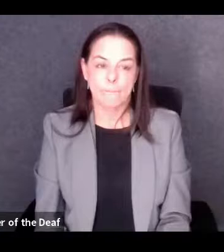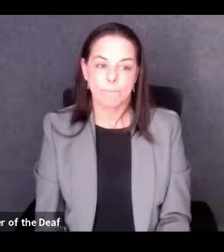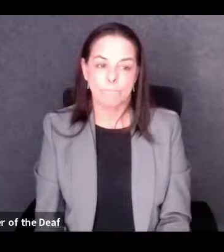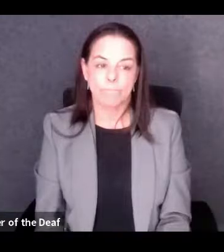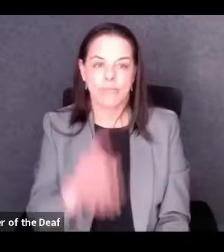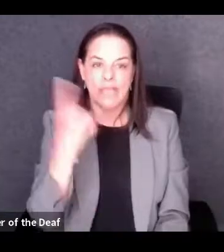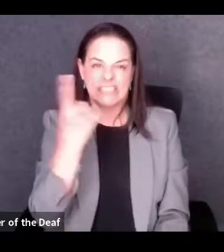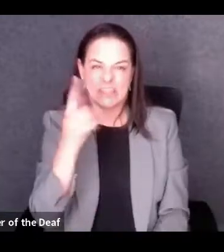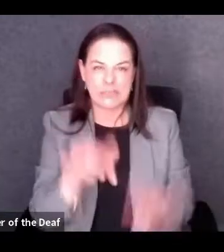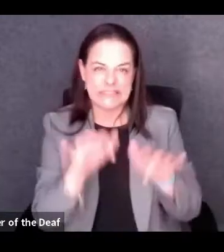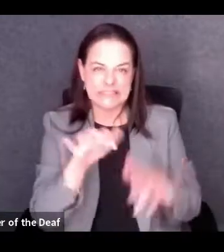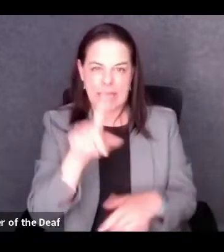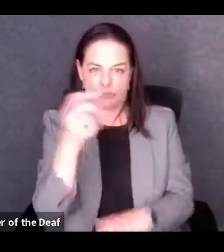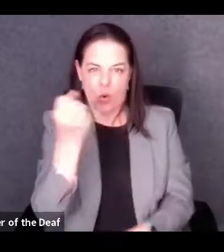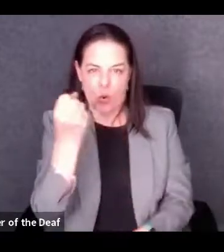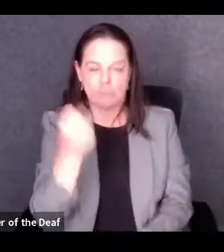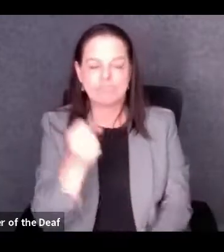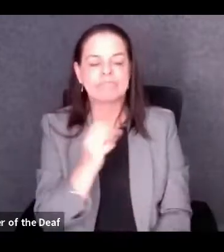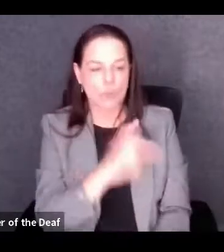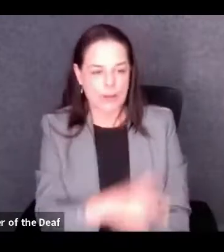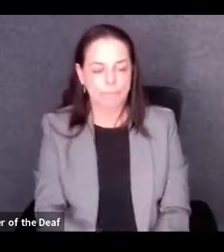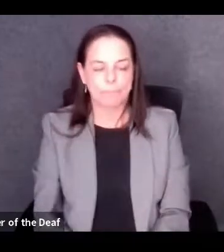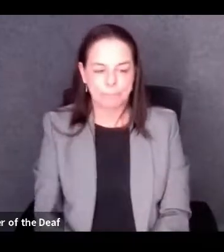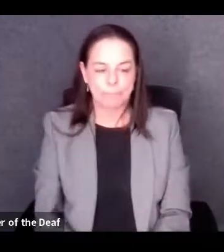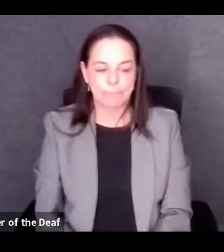Someone is typing, just 1 second. Okay.